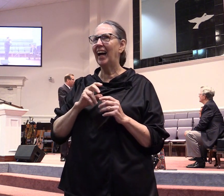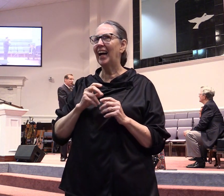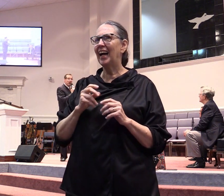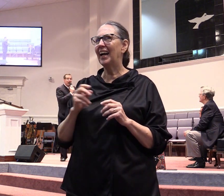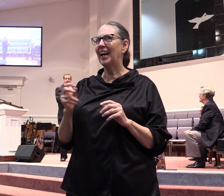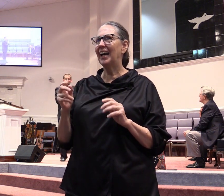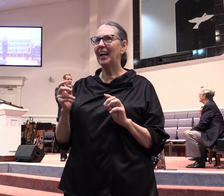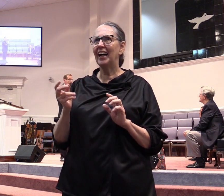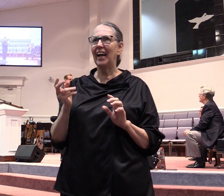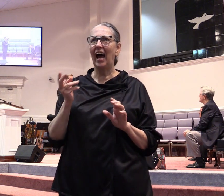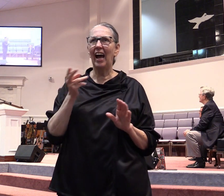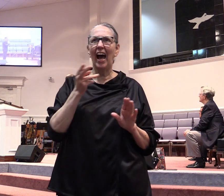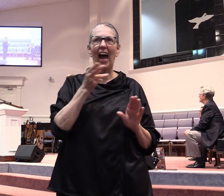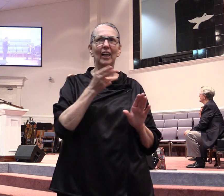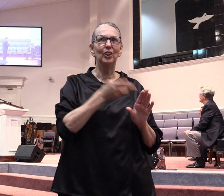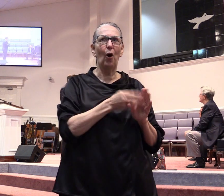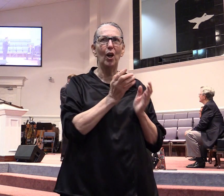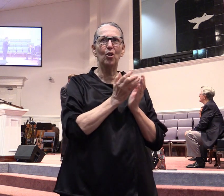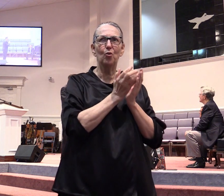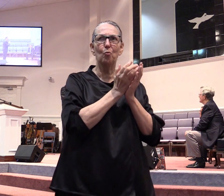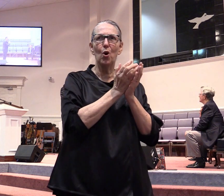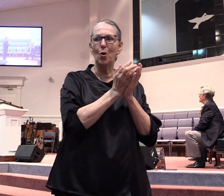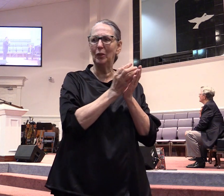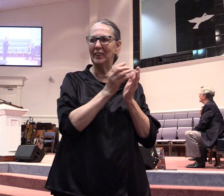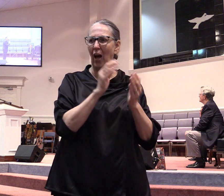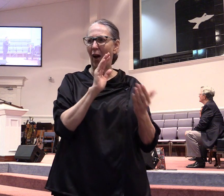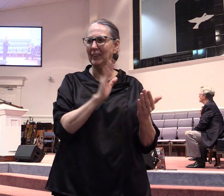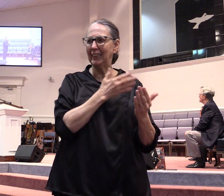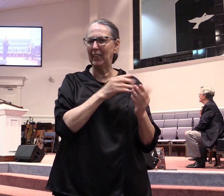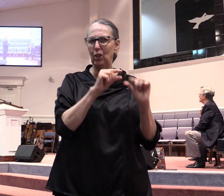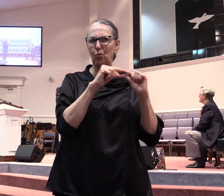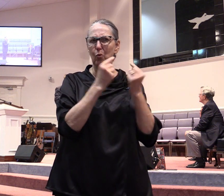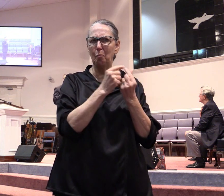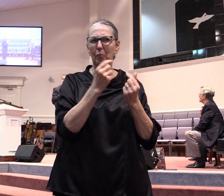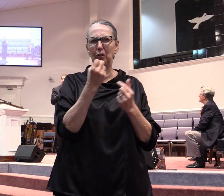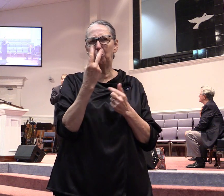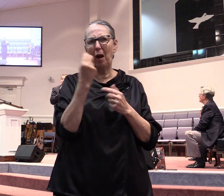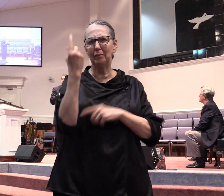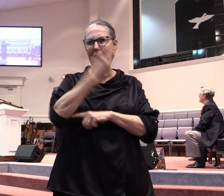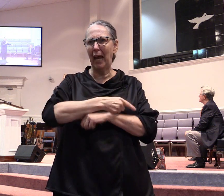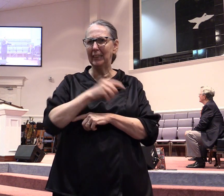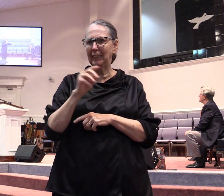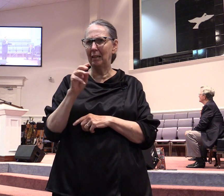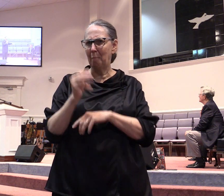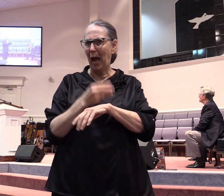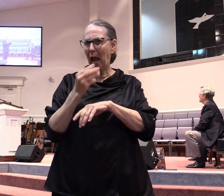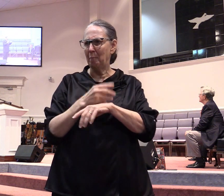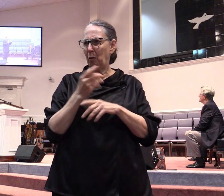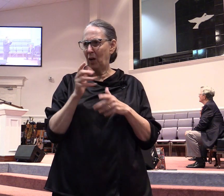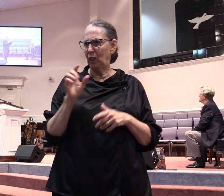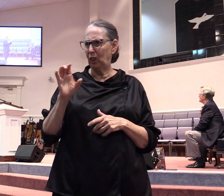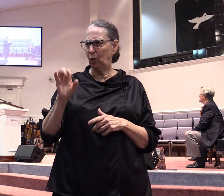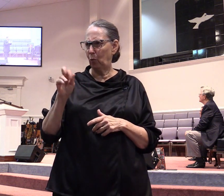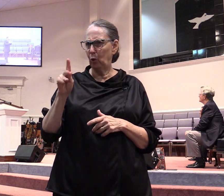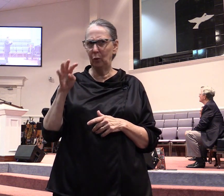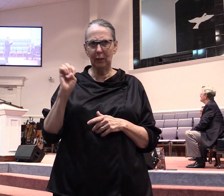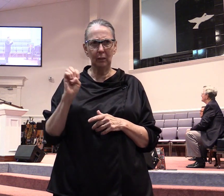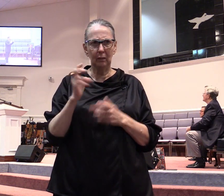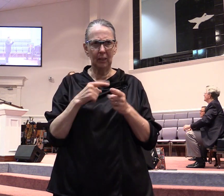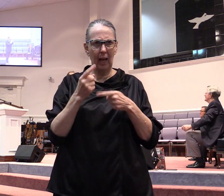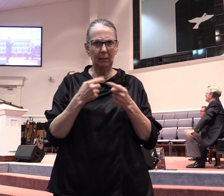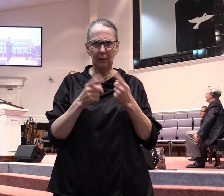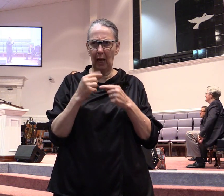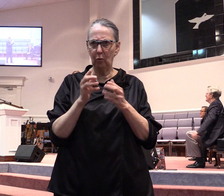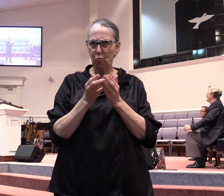cruise. I was singing gospel music. I had to sing a cruise out of Miami about 10 or 12 days after this happened. And I was called by the agency and they said, we're